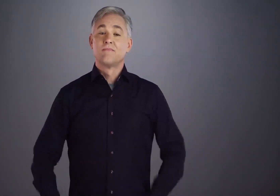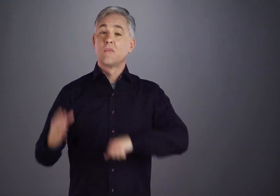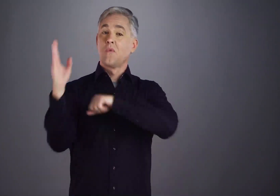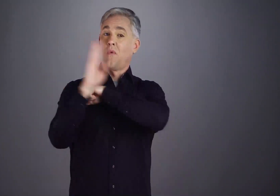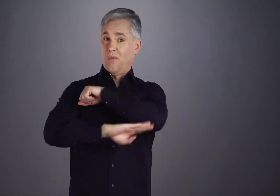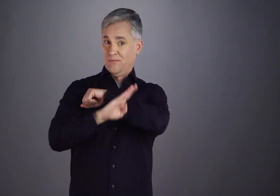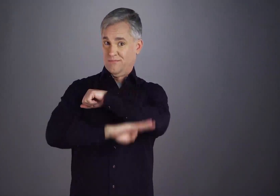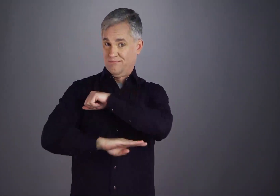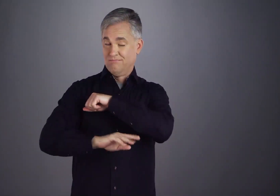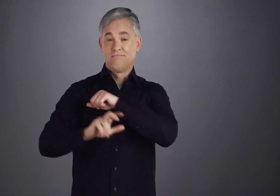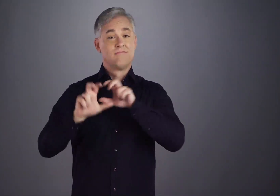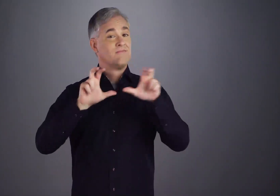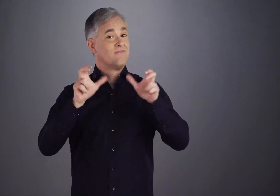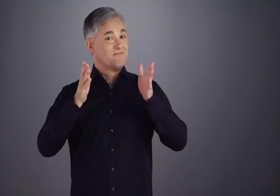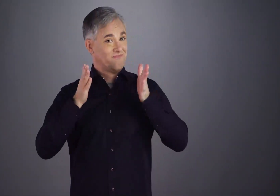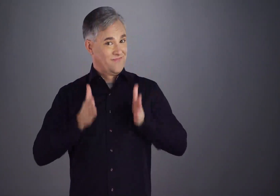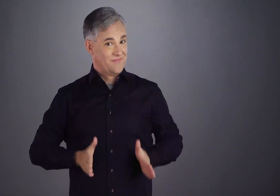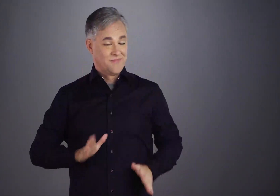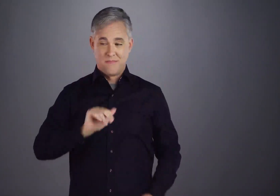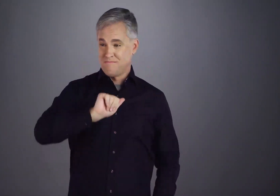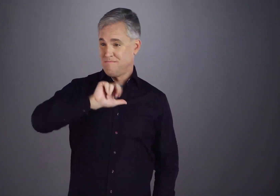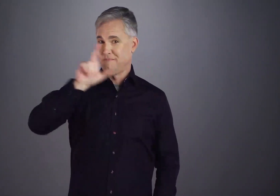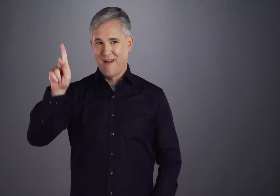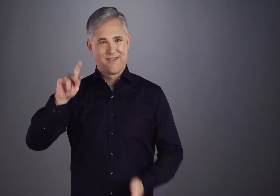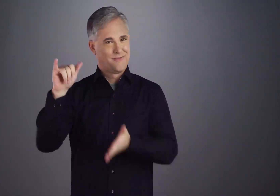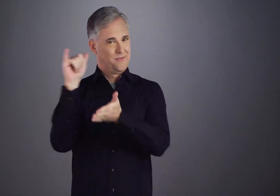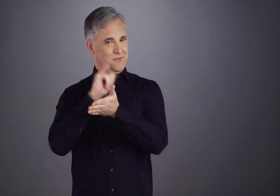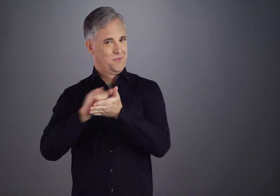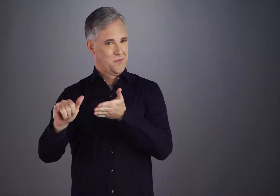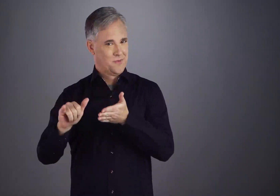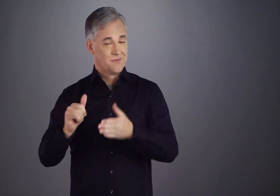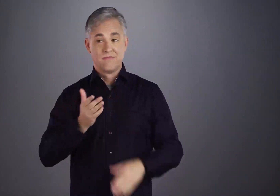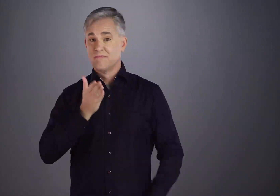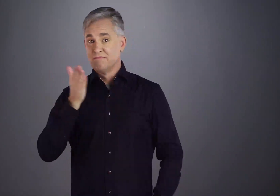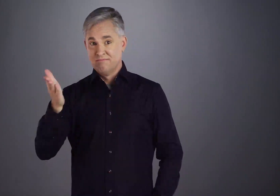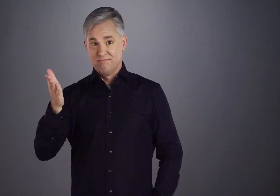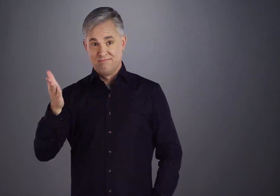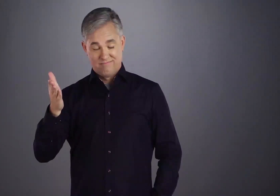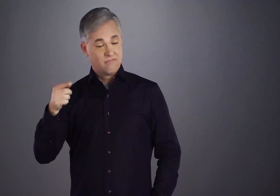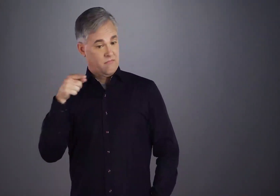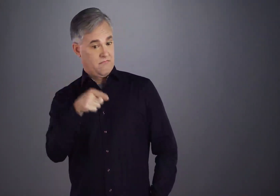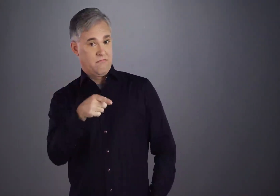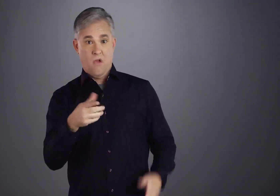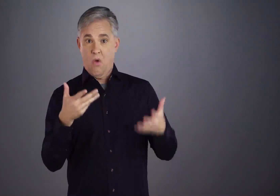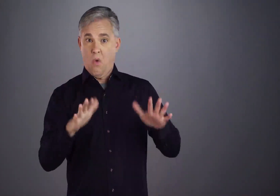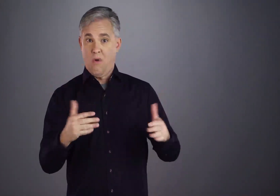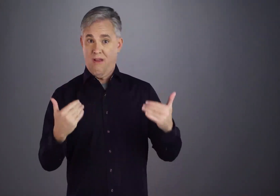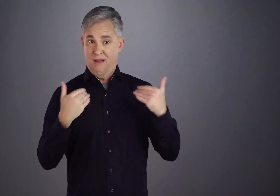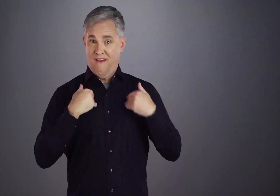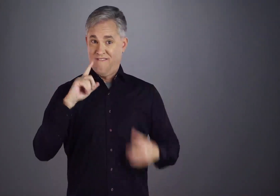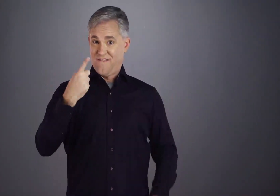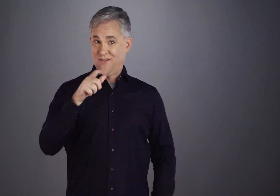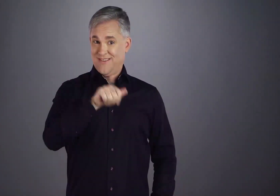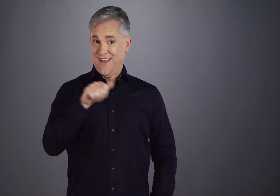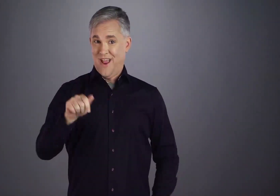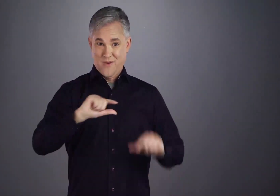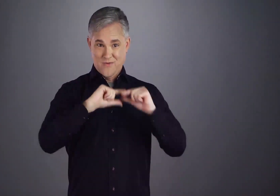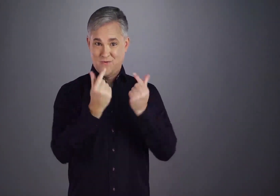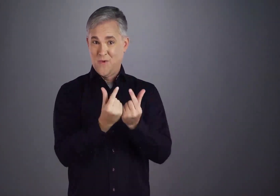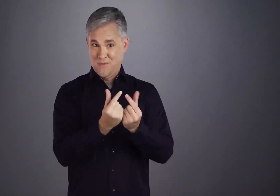When the broker returned to New York in the fall of 1935, the first AA group had actually been formed, though no one realized